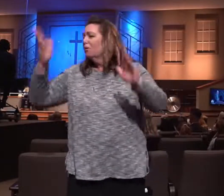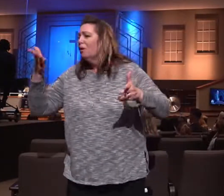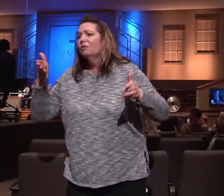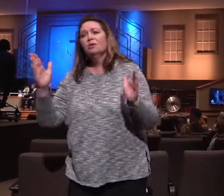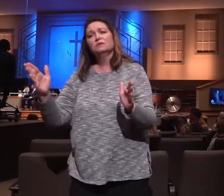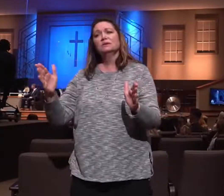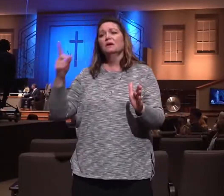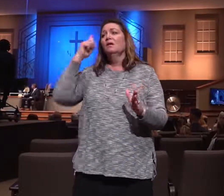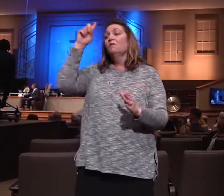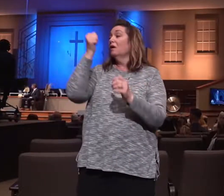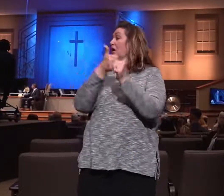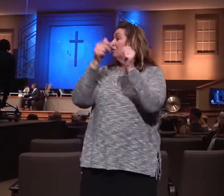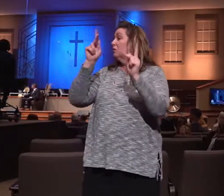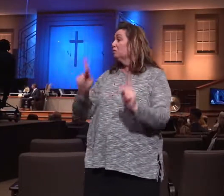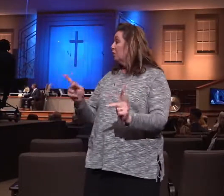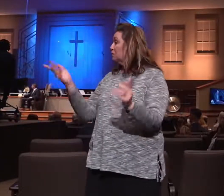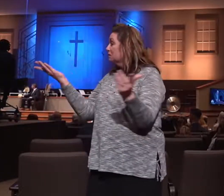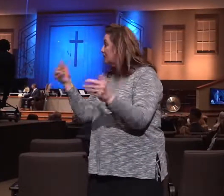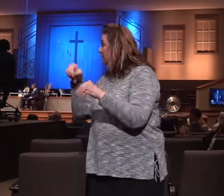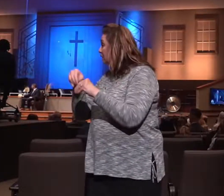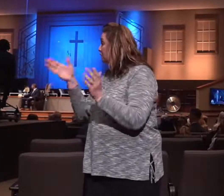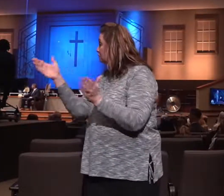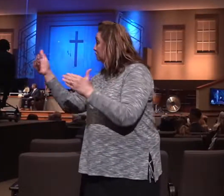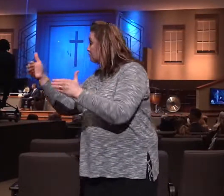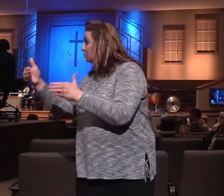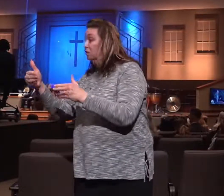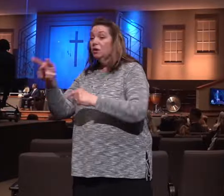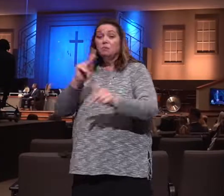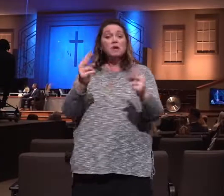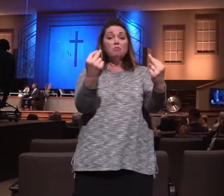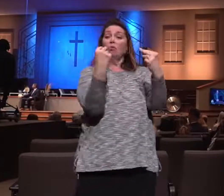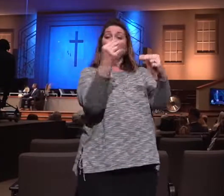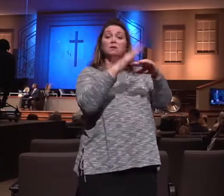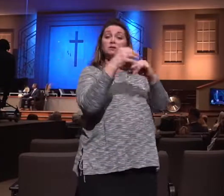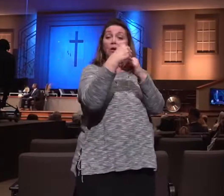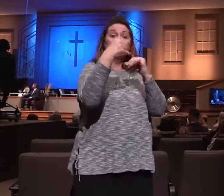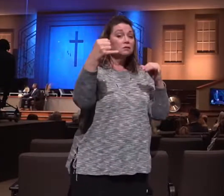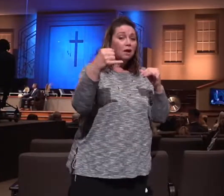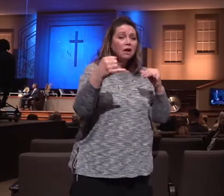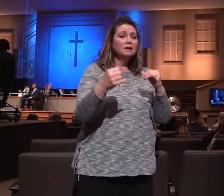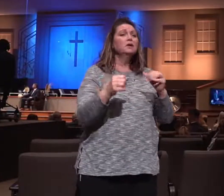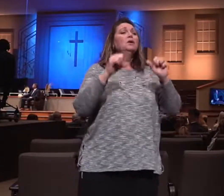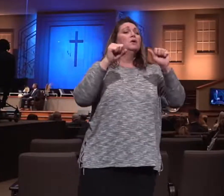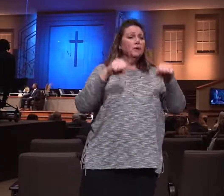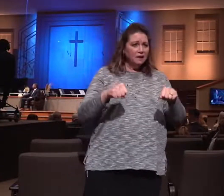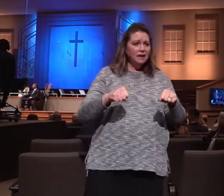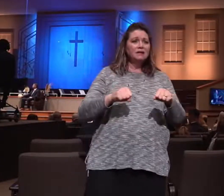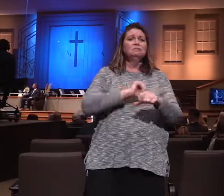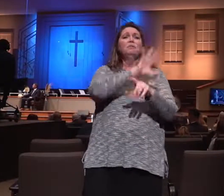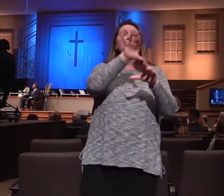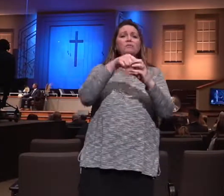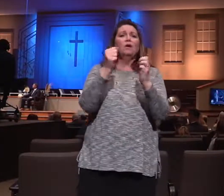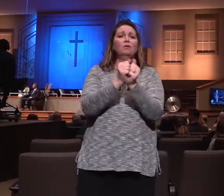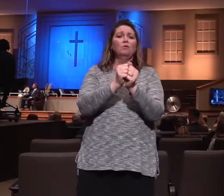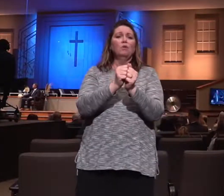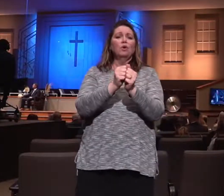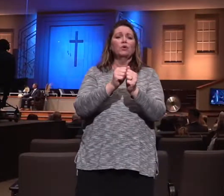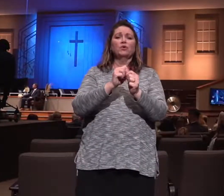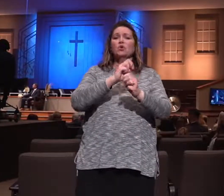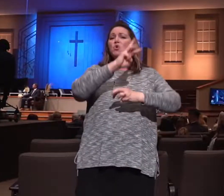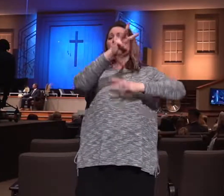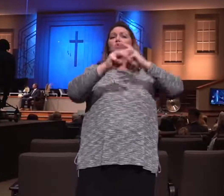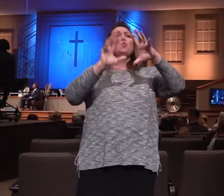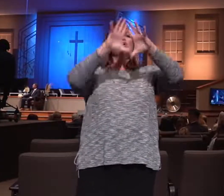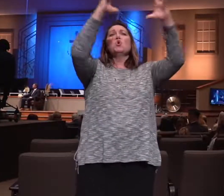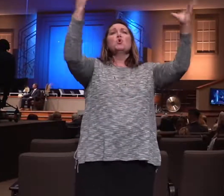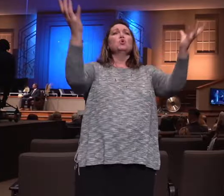in this room, for those of you online, we want to be a part of this worldwide evangelization. I want you to hold your seats there and be seated, but we're going to sing